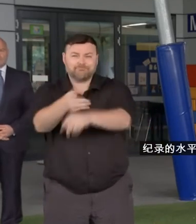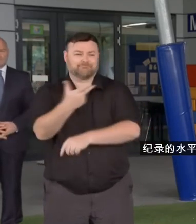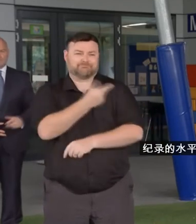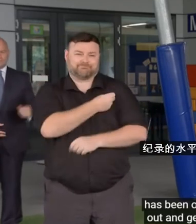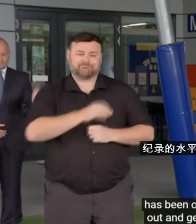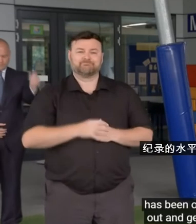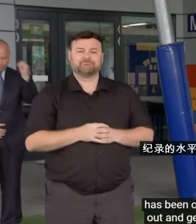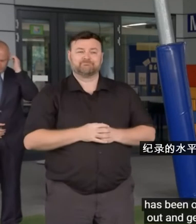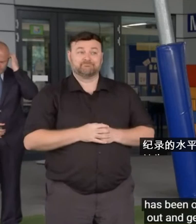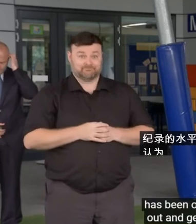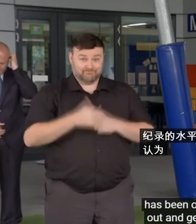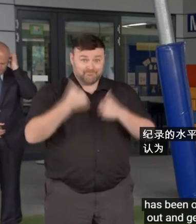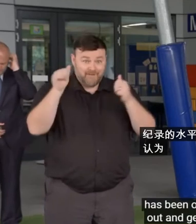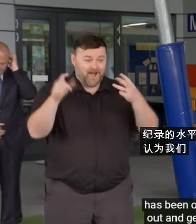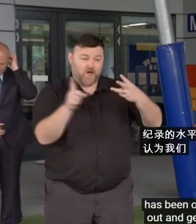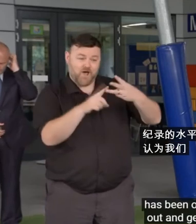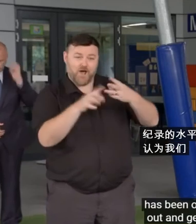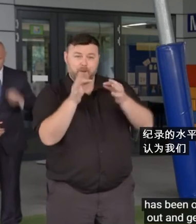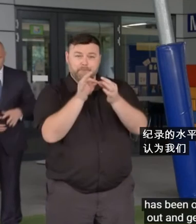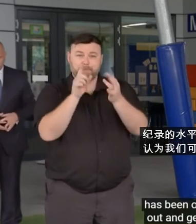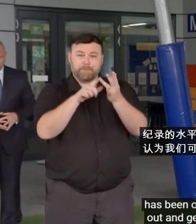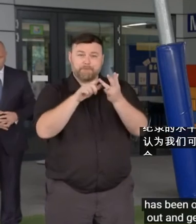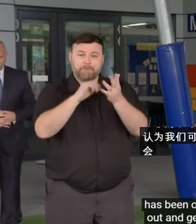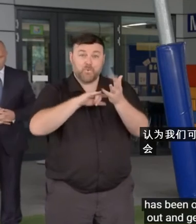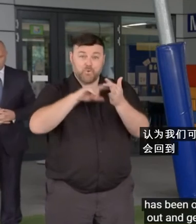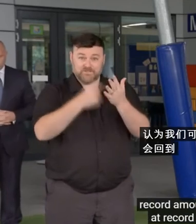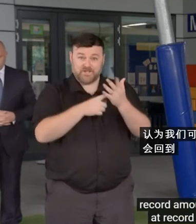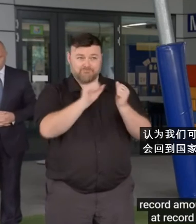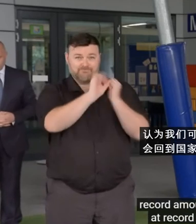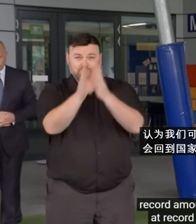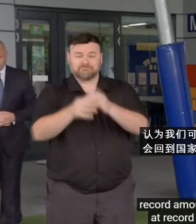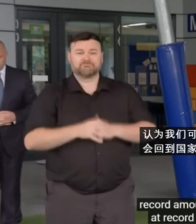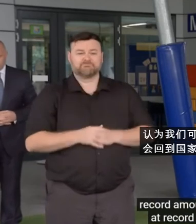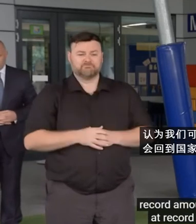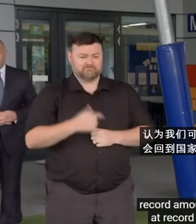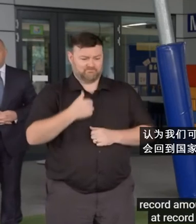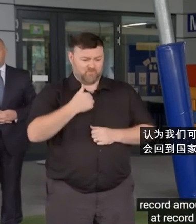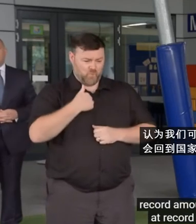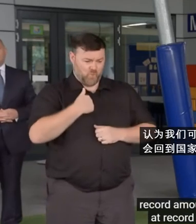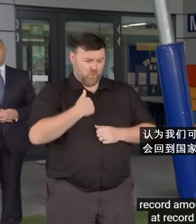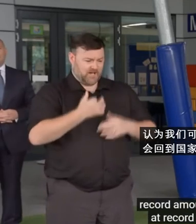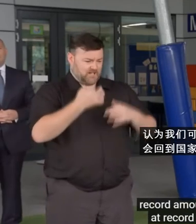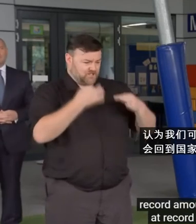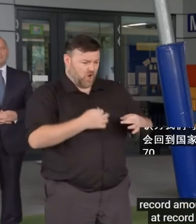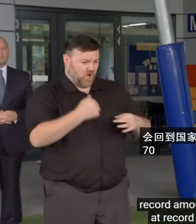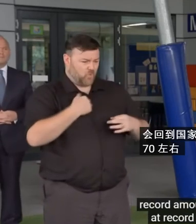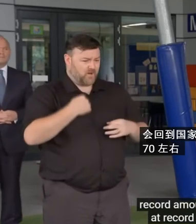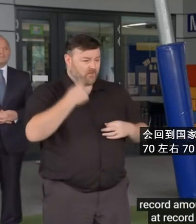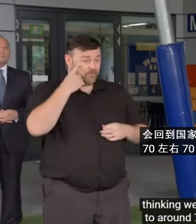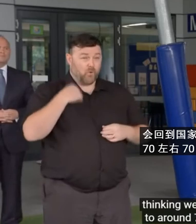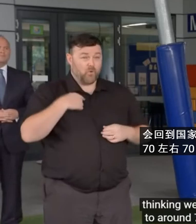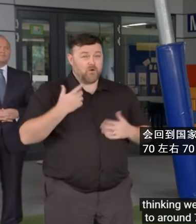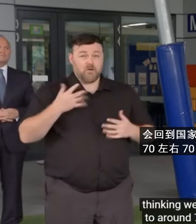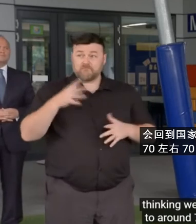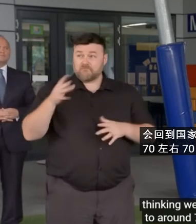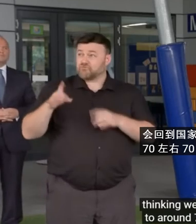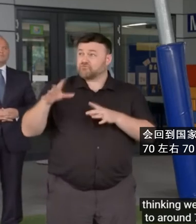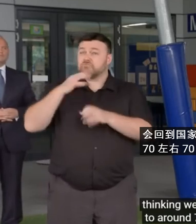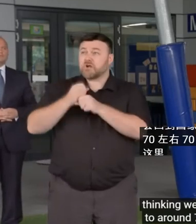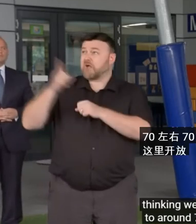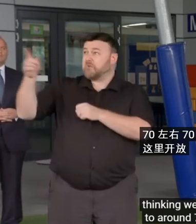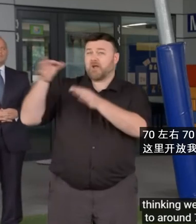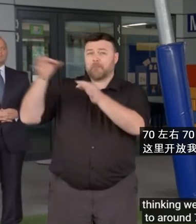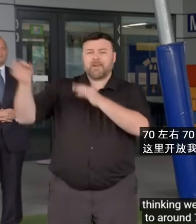at record levels. We were thinking we would probably get to around 70%. That was back in the national plan, 70%, and then opening